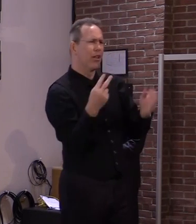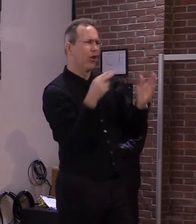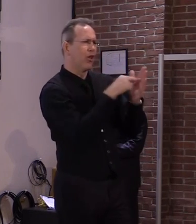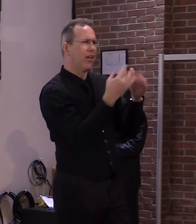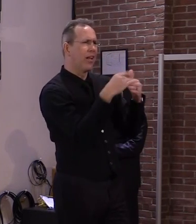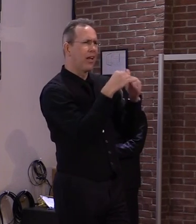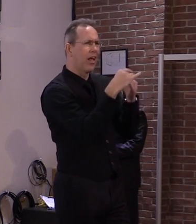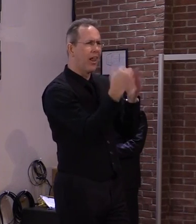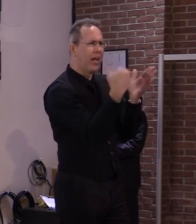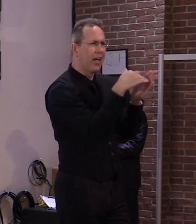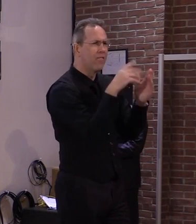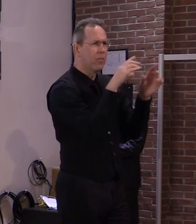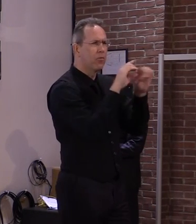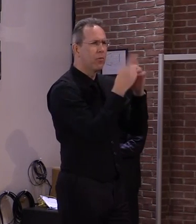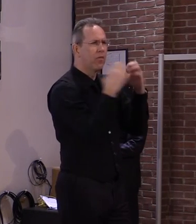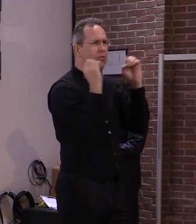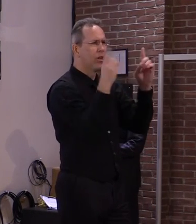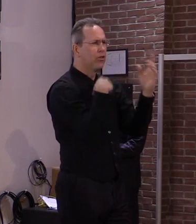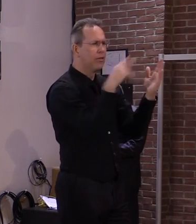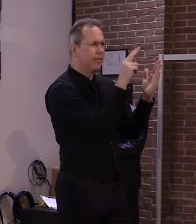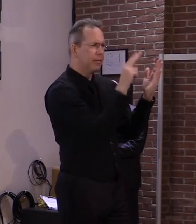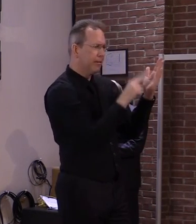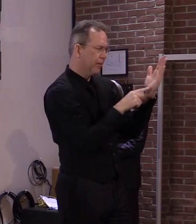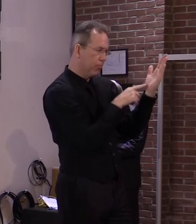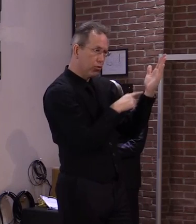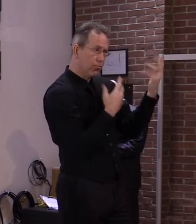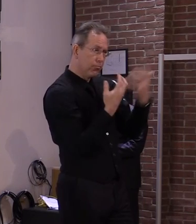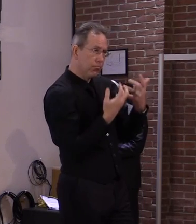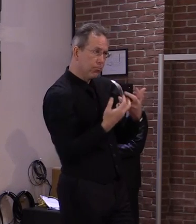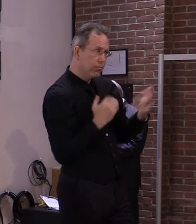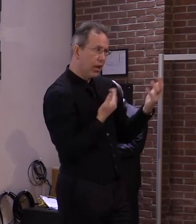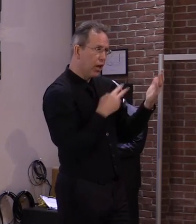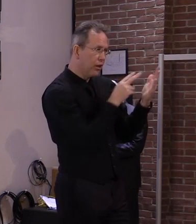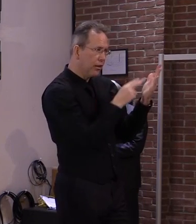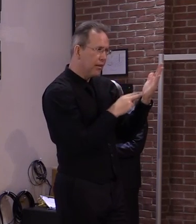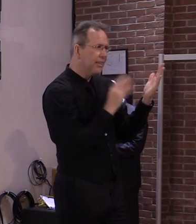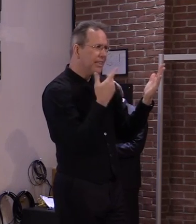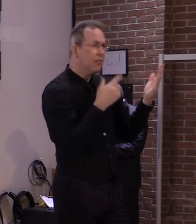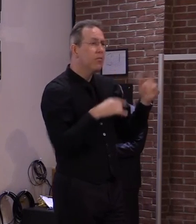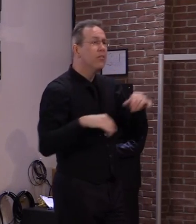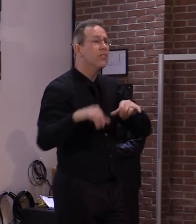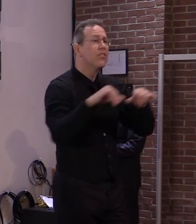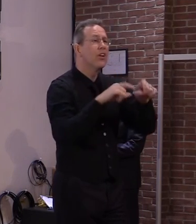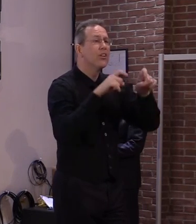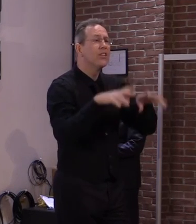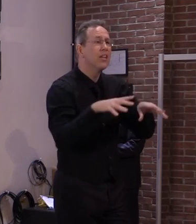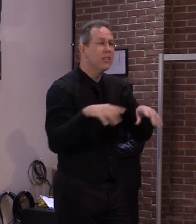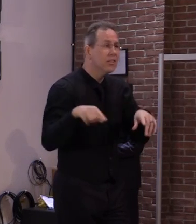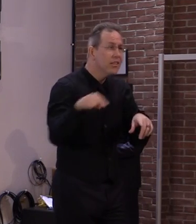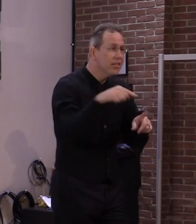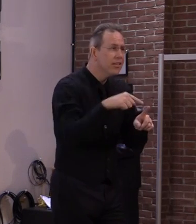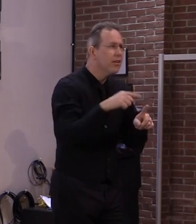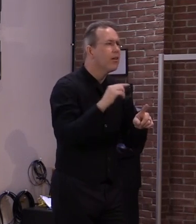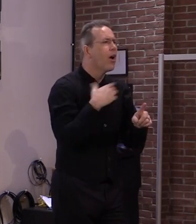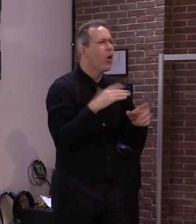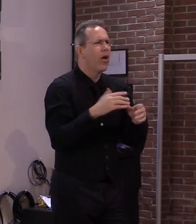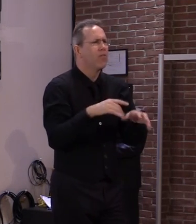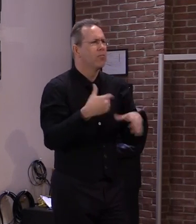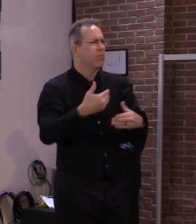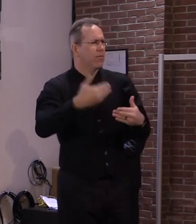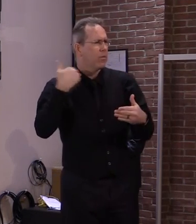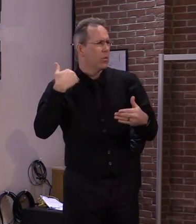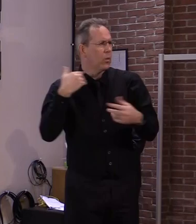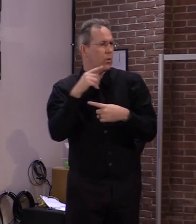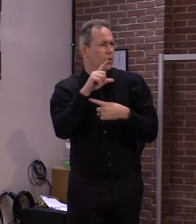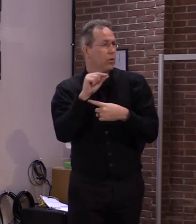tools in our toolkit will be to look at that statewide assessment, because we do have the data from at least the year before last spring.